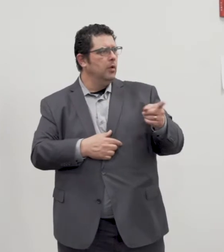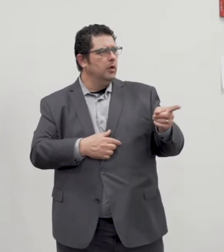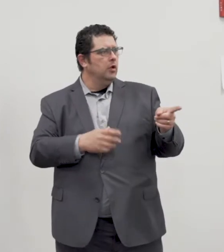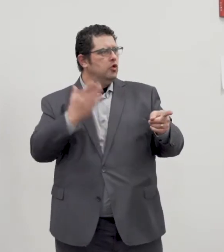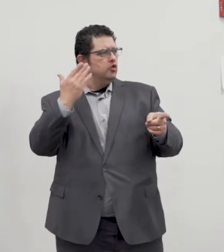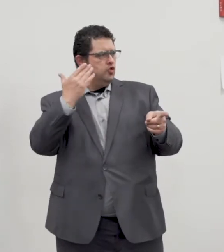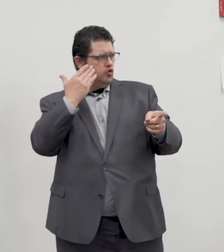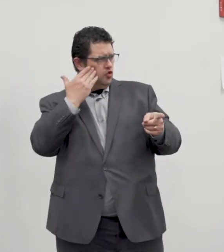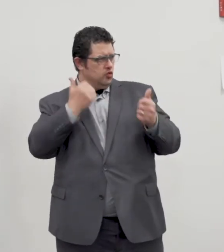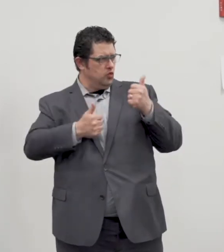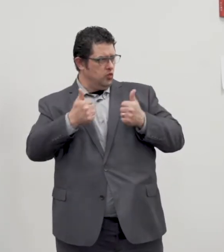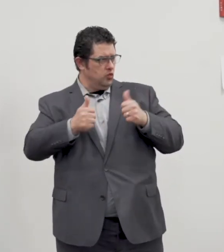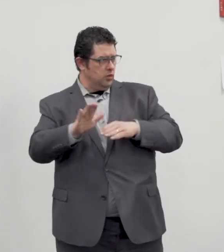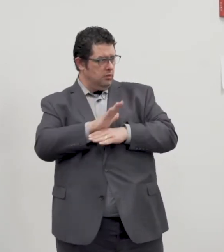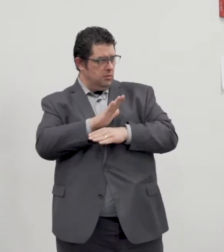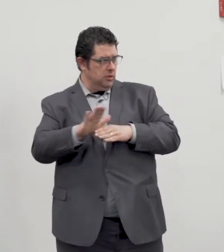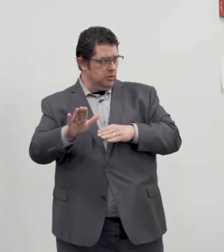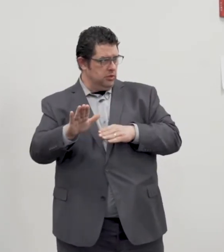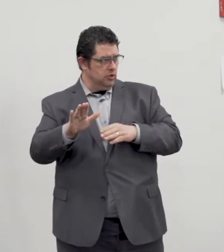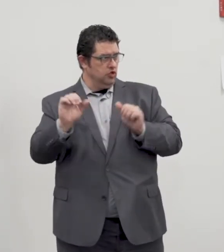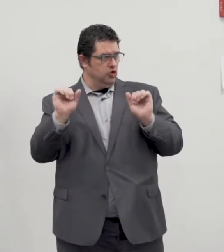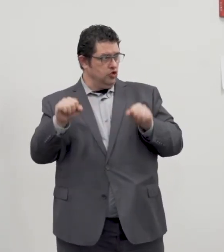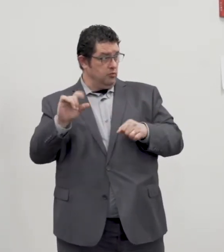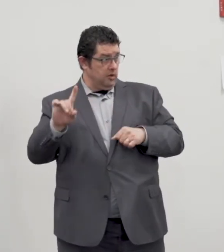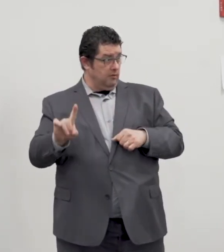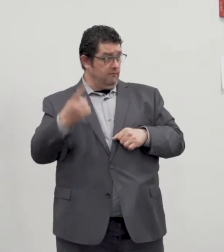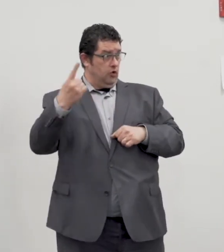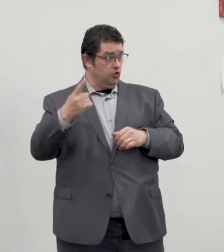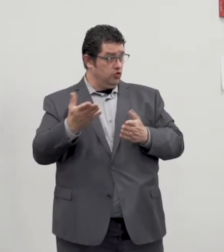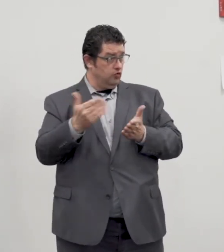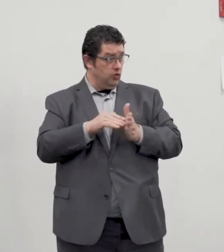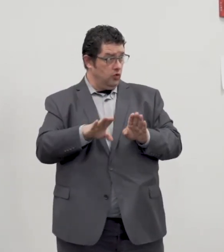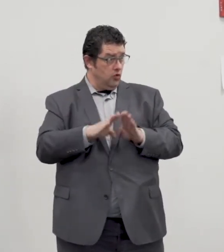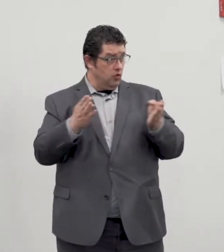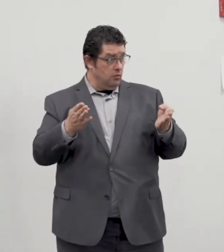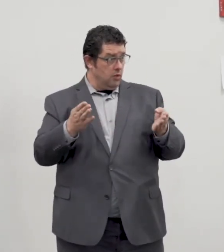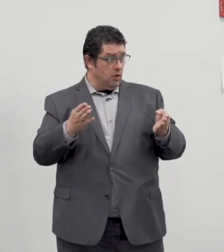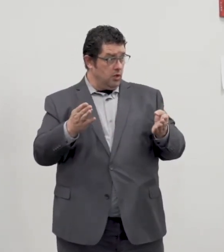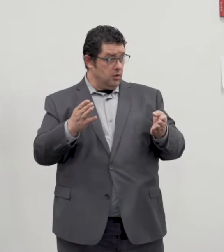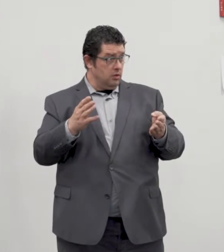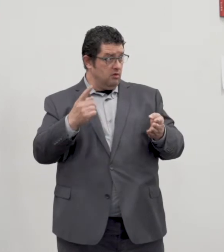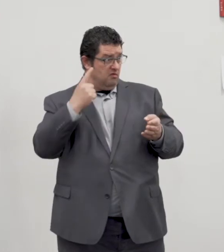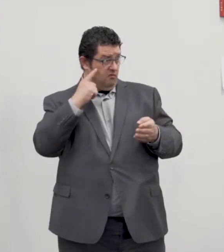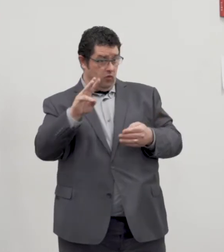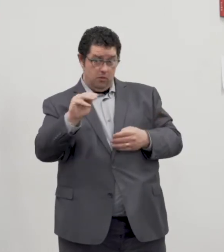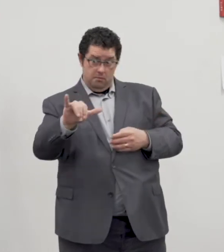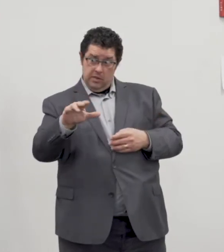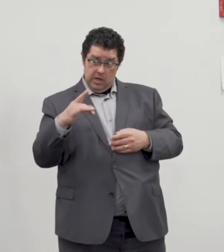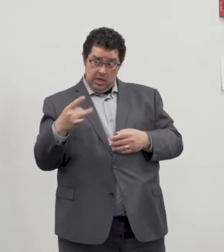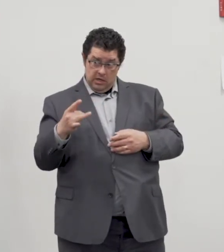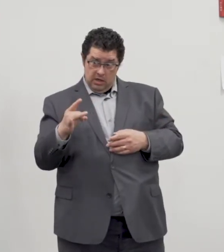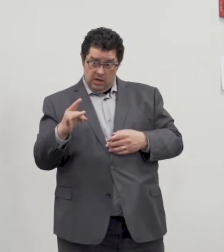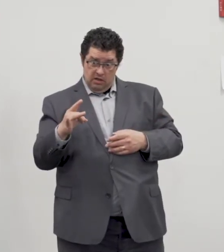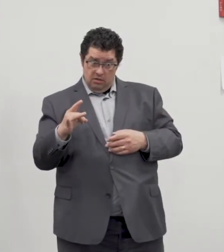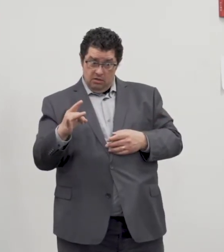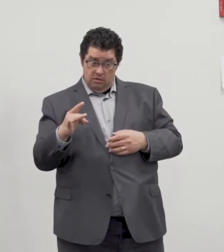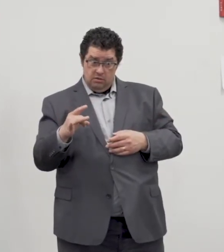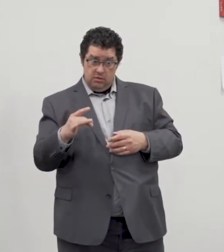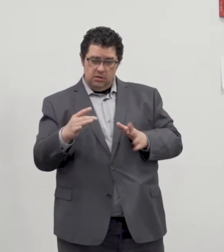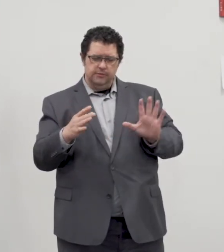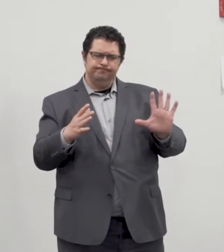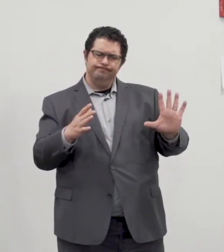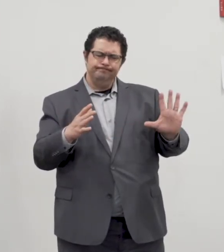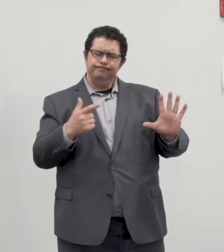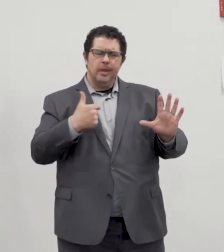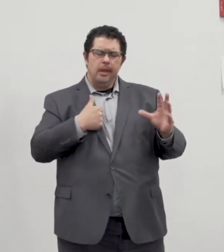businesses could be the first to reopen, which ones will have that open date of the 18th? You know, I'd like